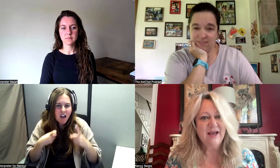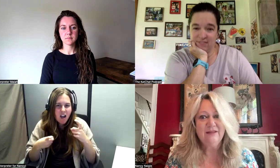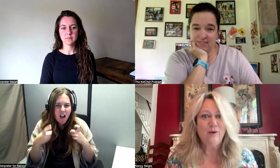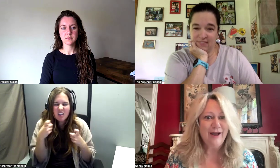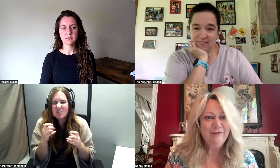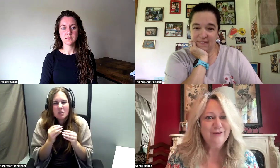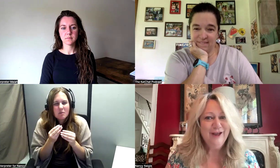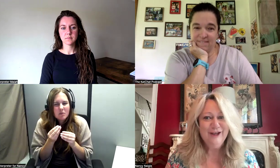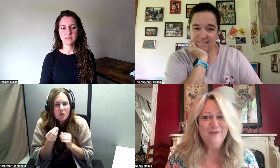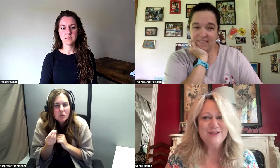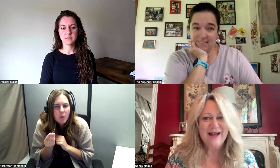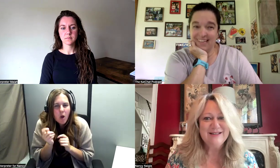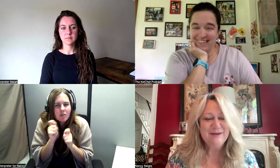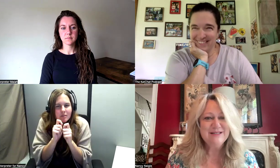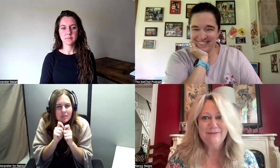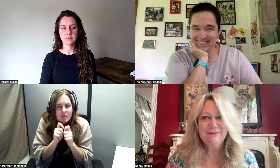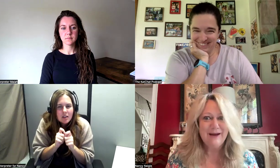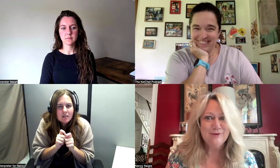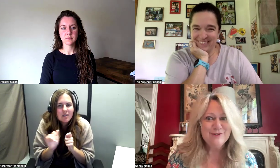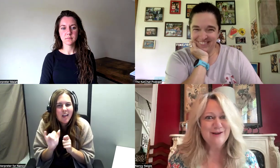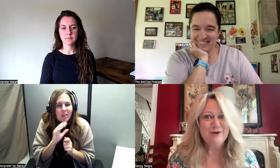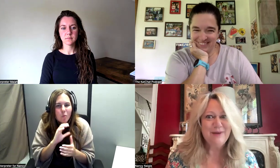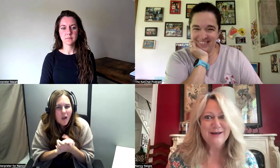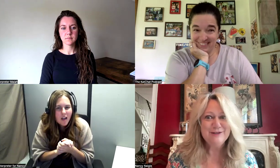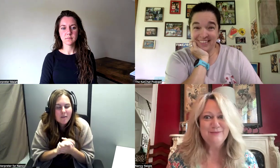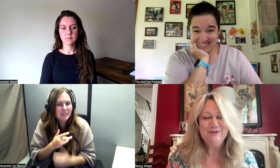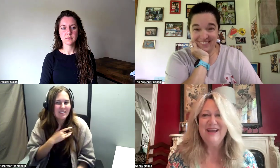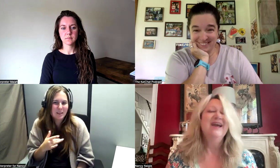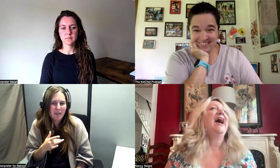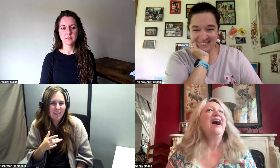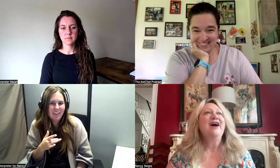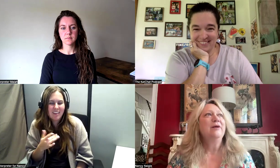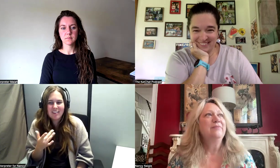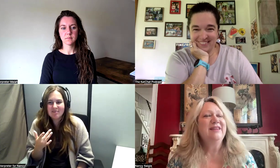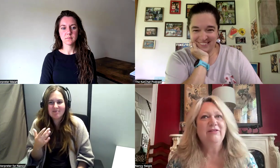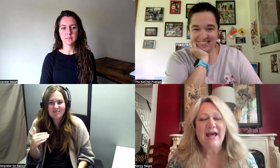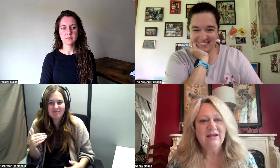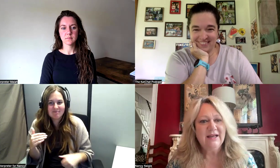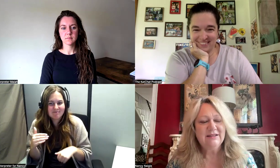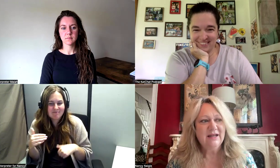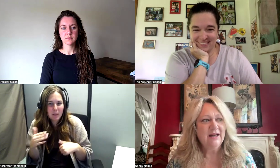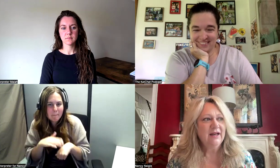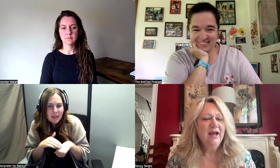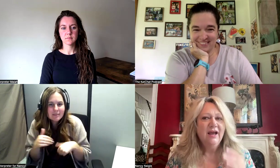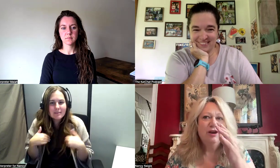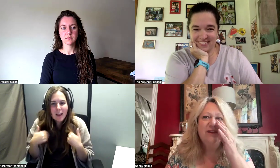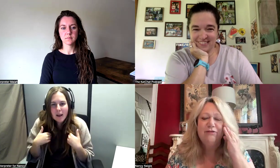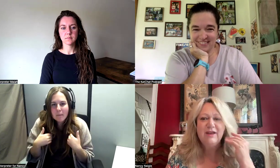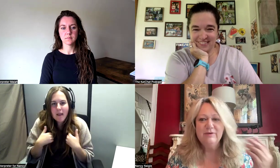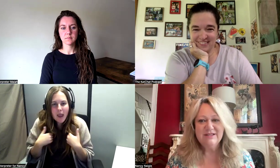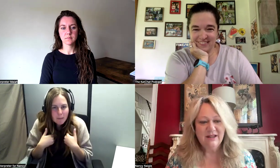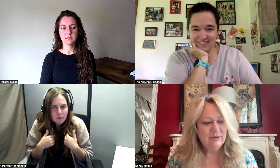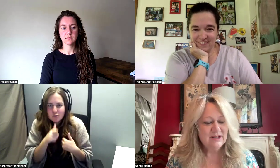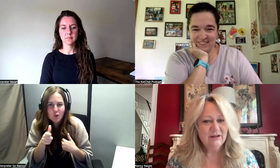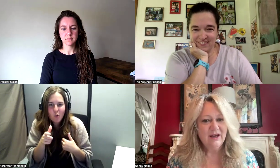things like the wife, which a lot of times animals and stuff don't make it into the movie, that had landed in it. The other